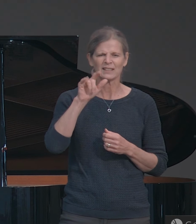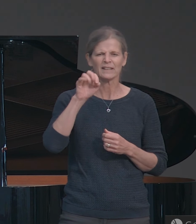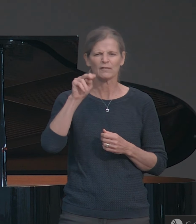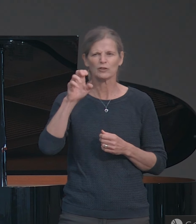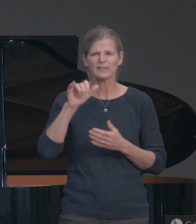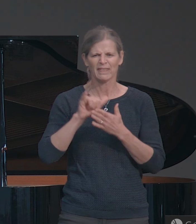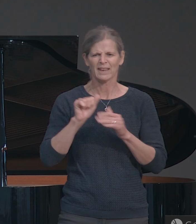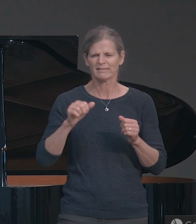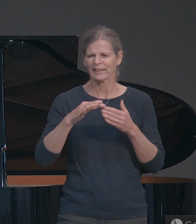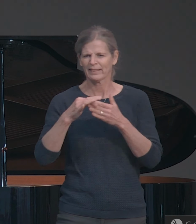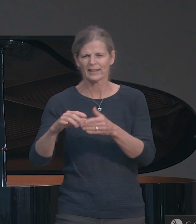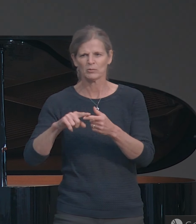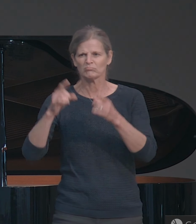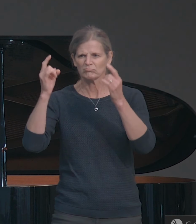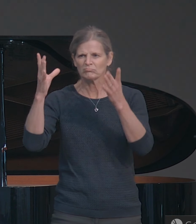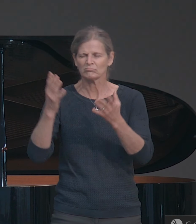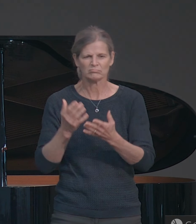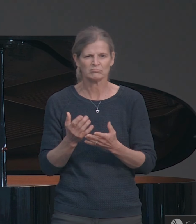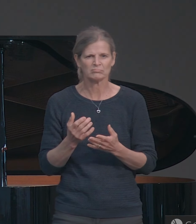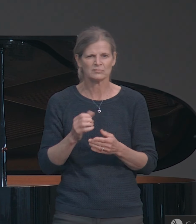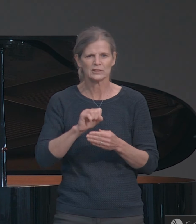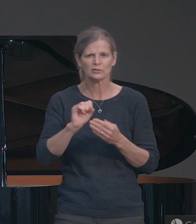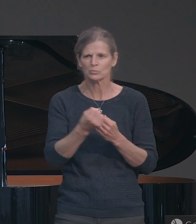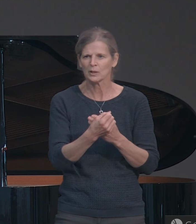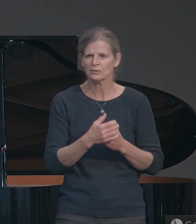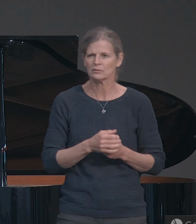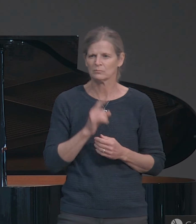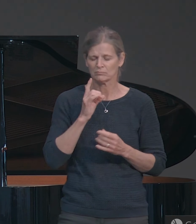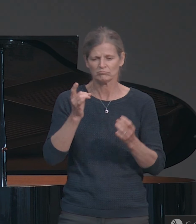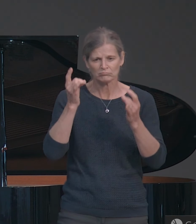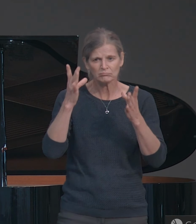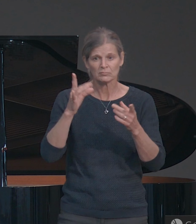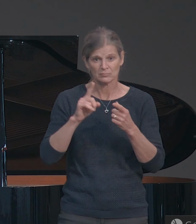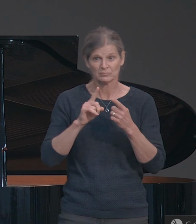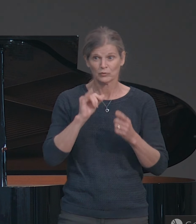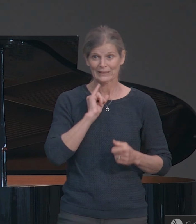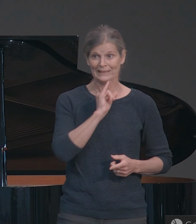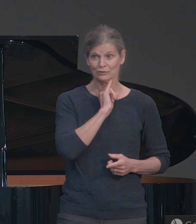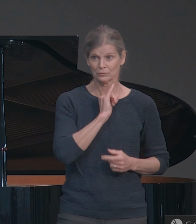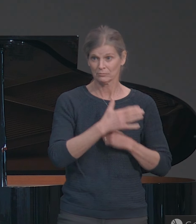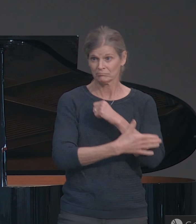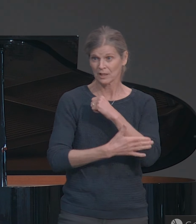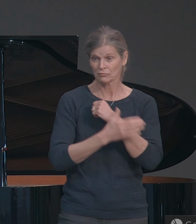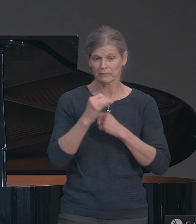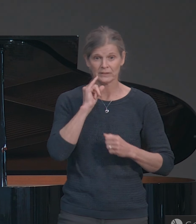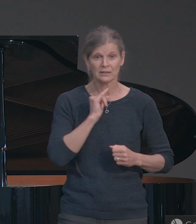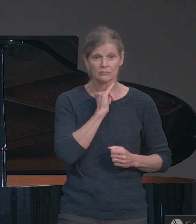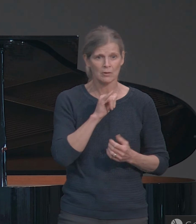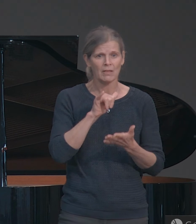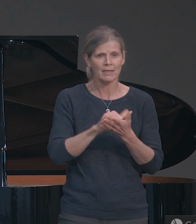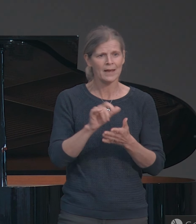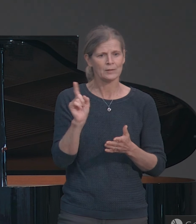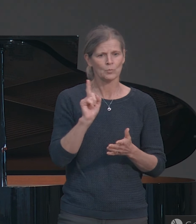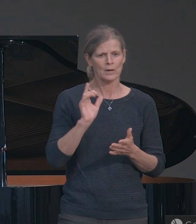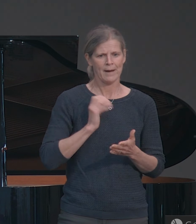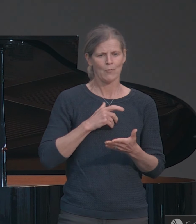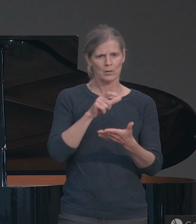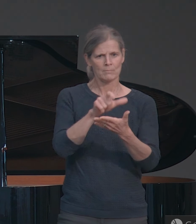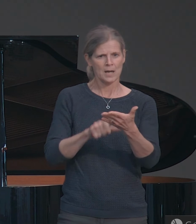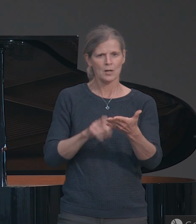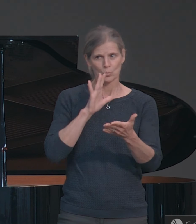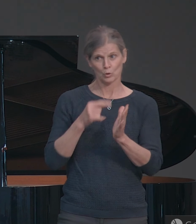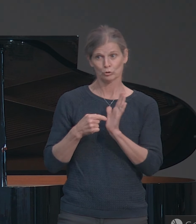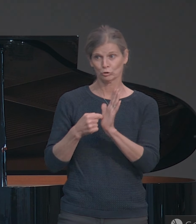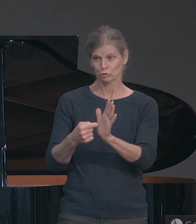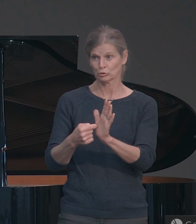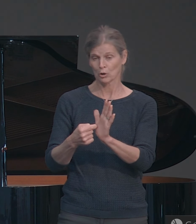is disastrous. It was disastrous for the nation of Israel. That's what our passage will show